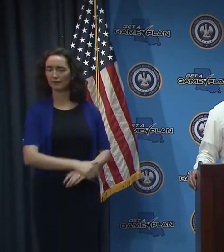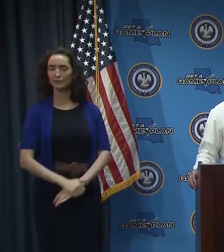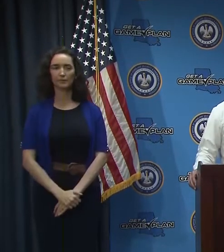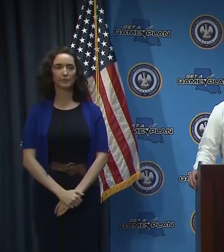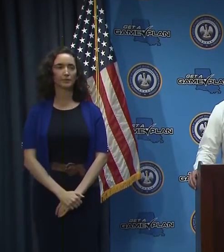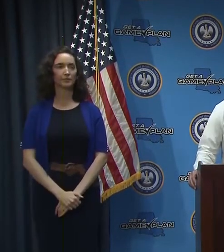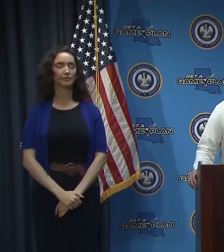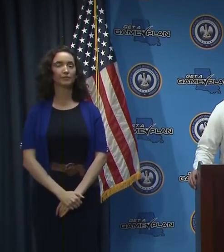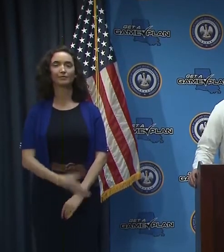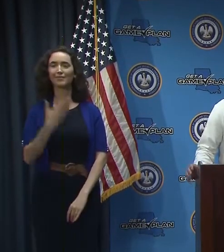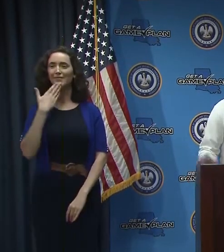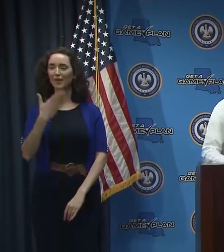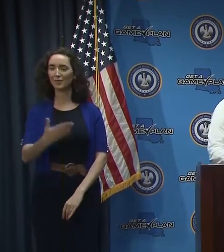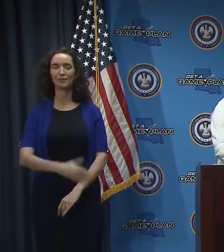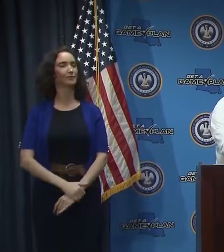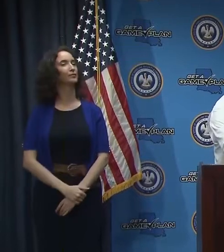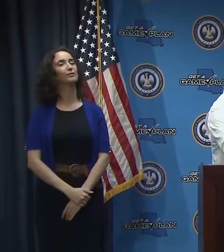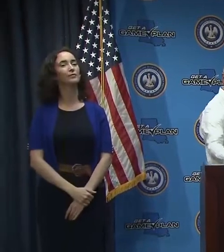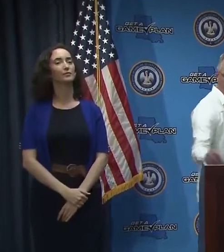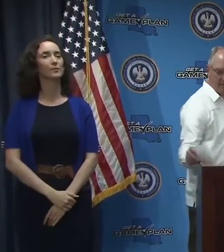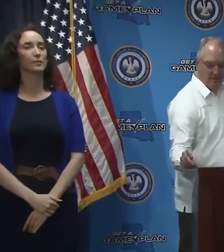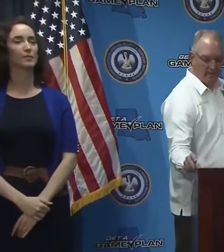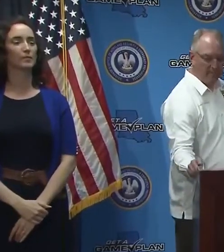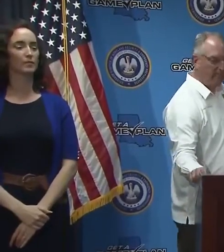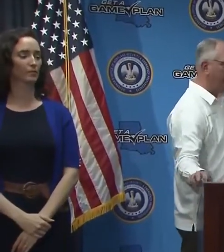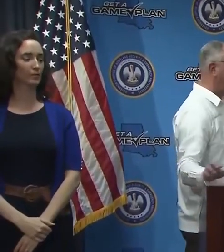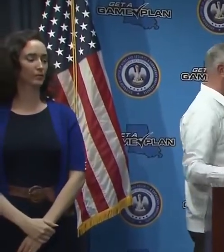podium. Thank you. Dr. Bu?